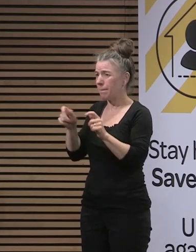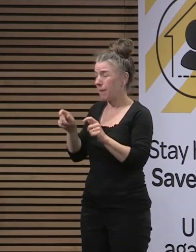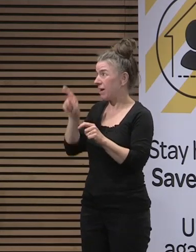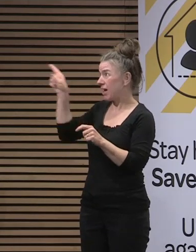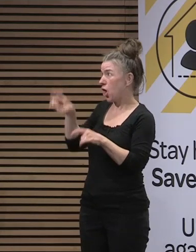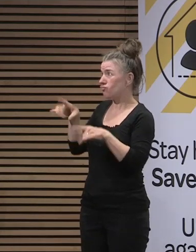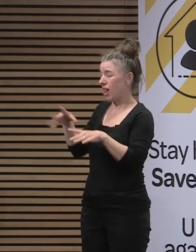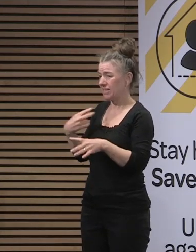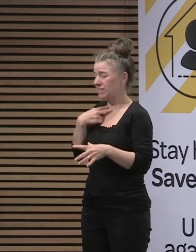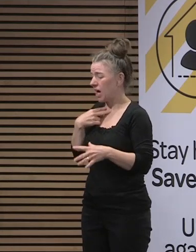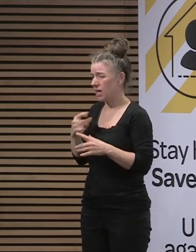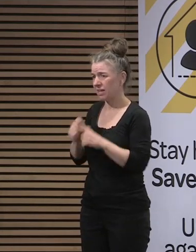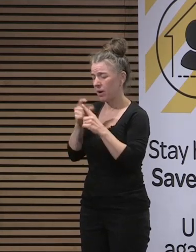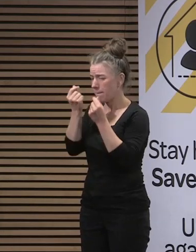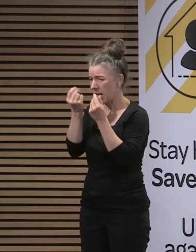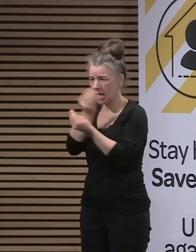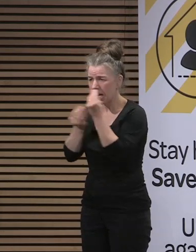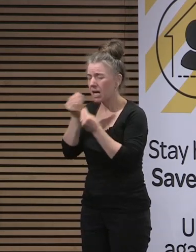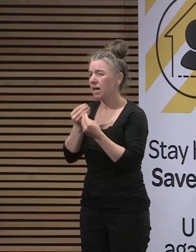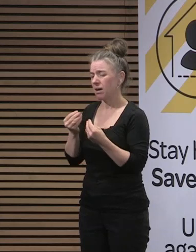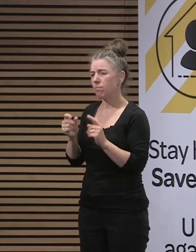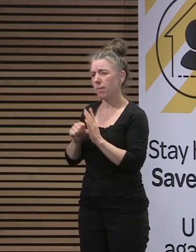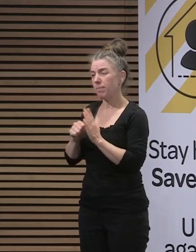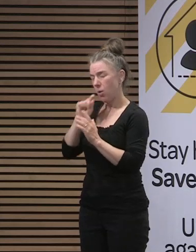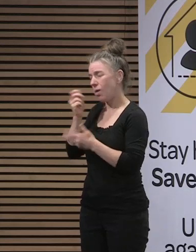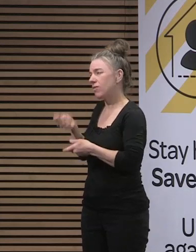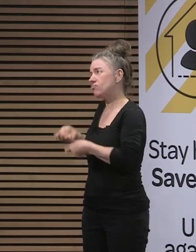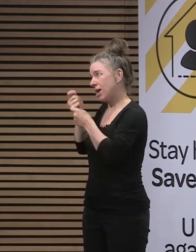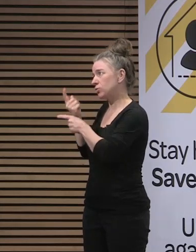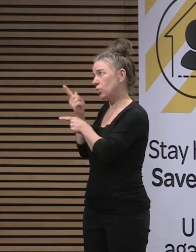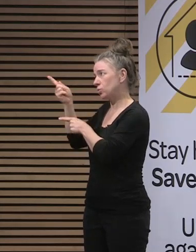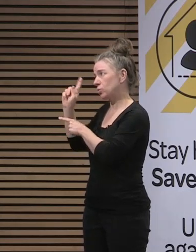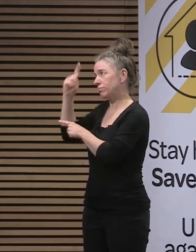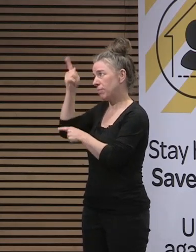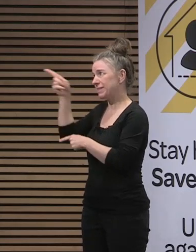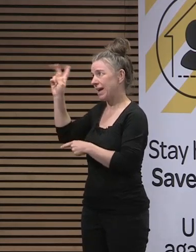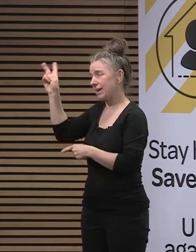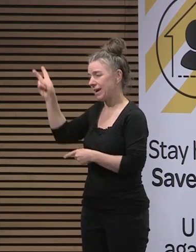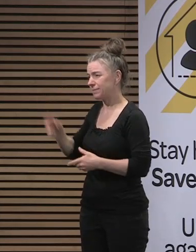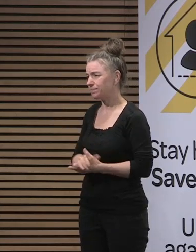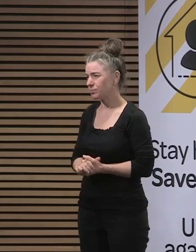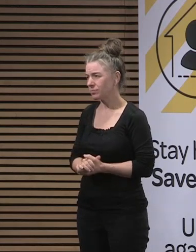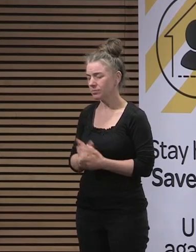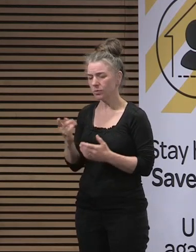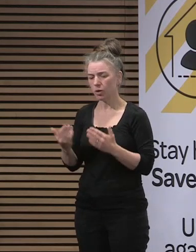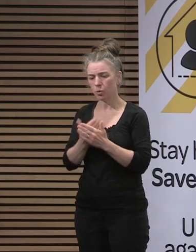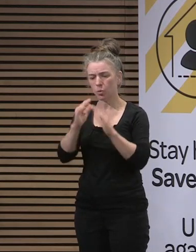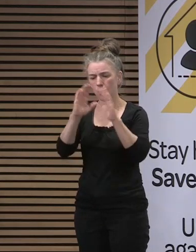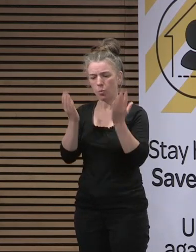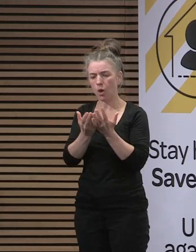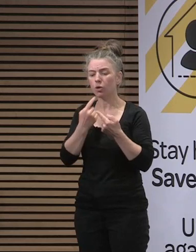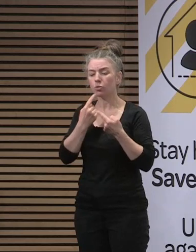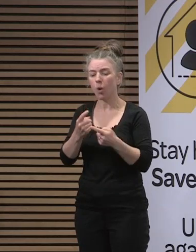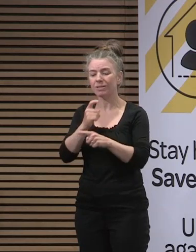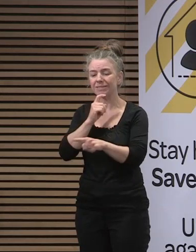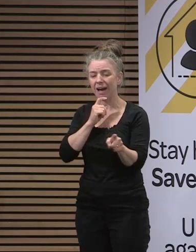difficult circumstances. New World supermarkets appear to have instructed their immunocompromised employees to use annual leave and, if they run